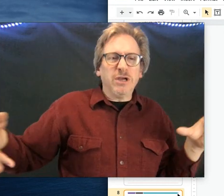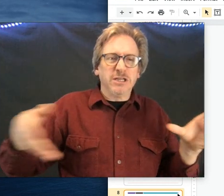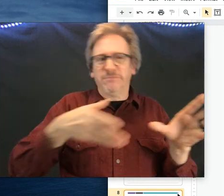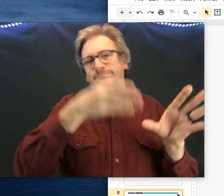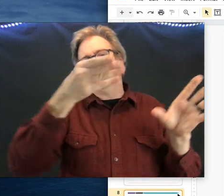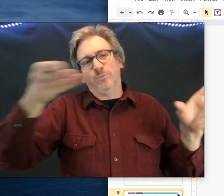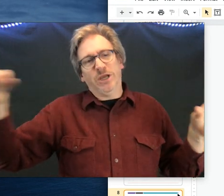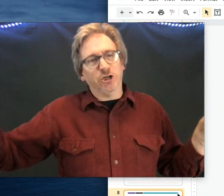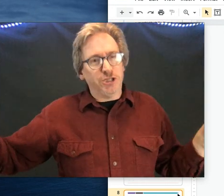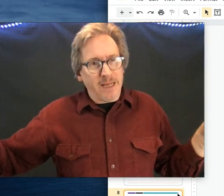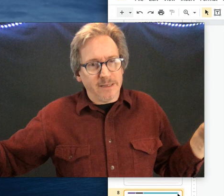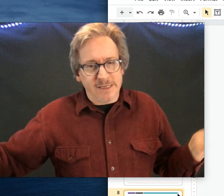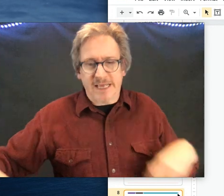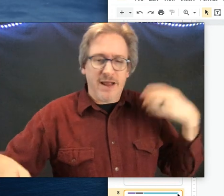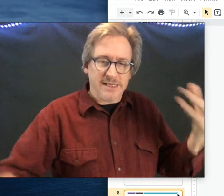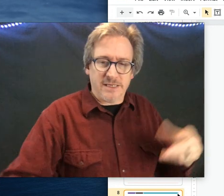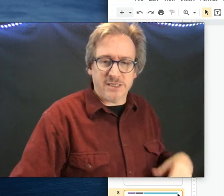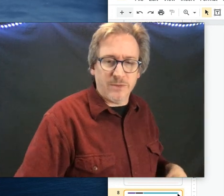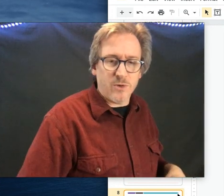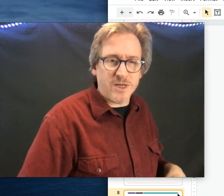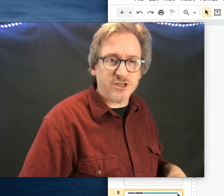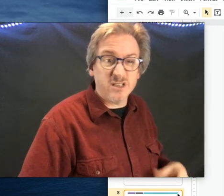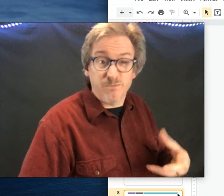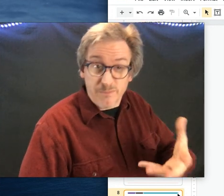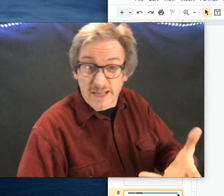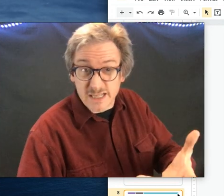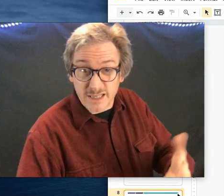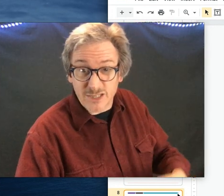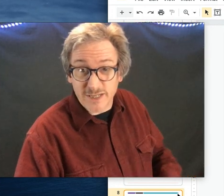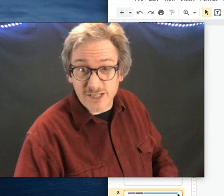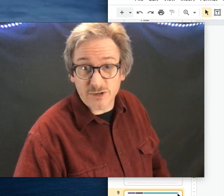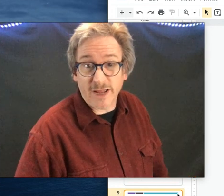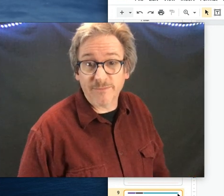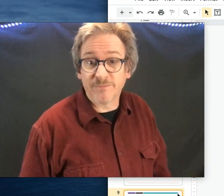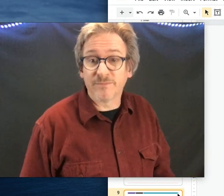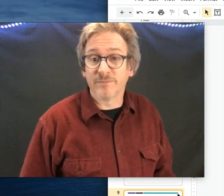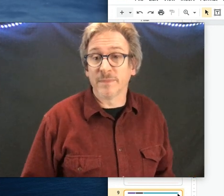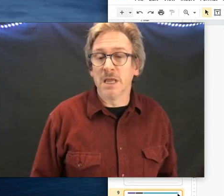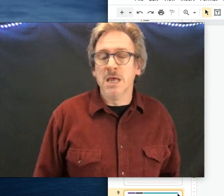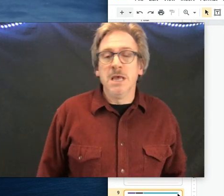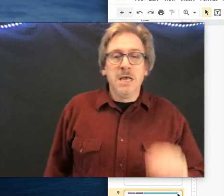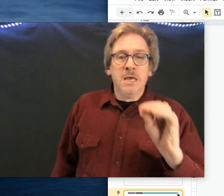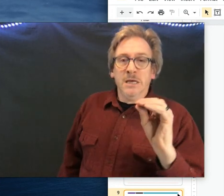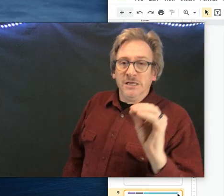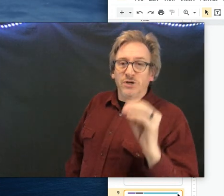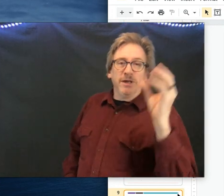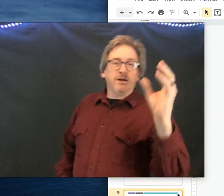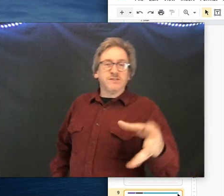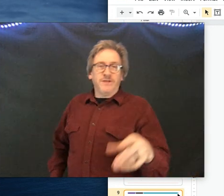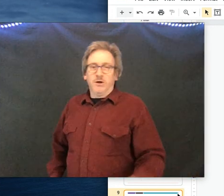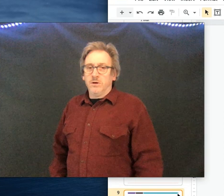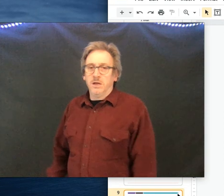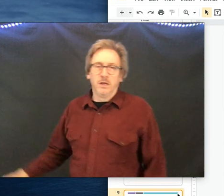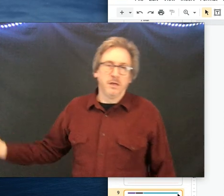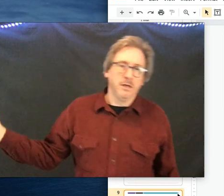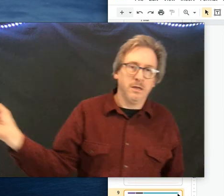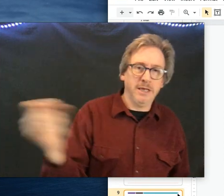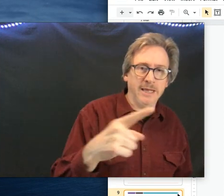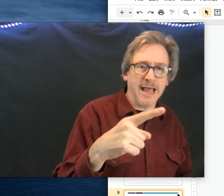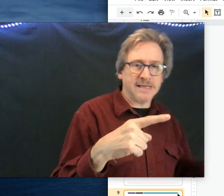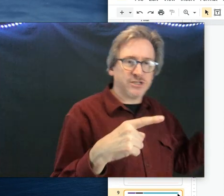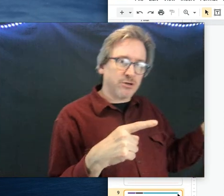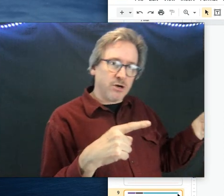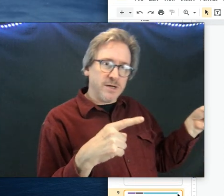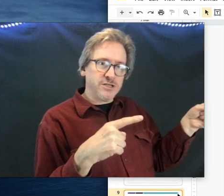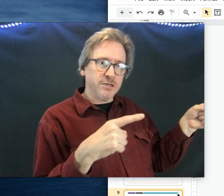And we could chain this out asking the same questions, basically doing a survey. So here's a video.